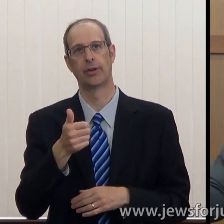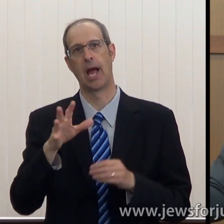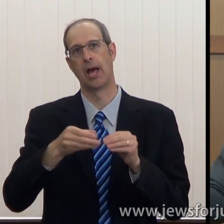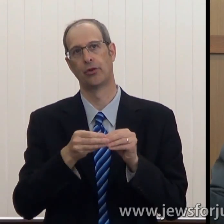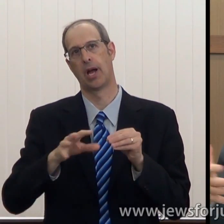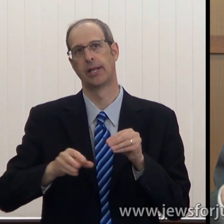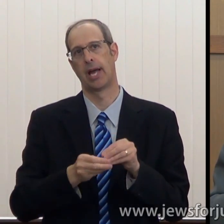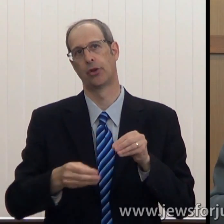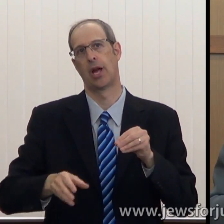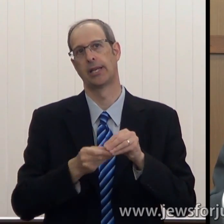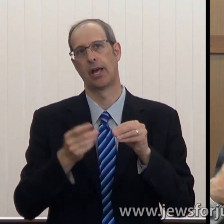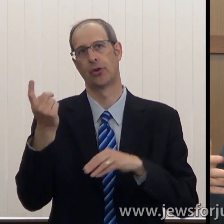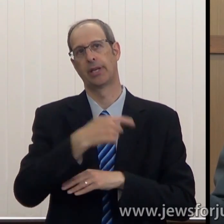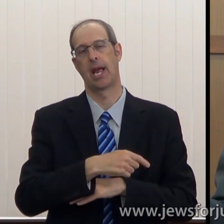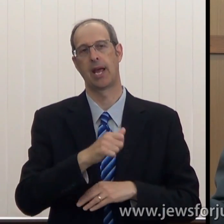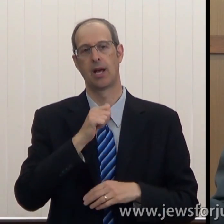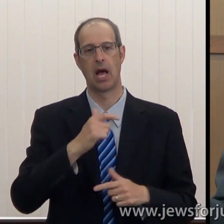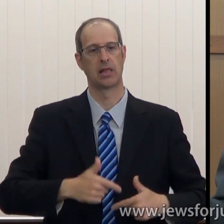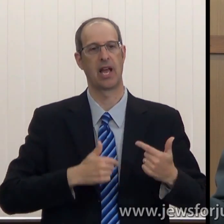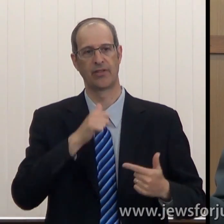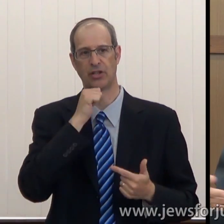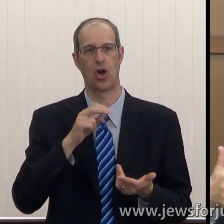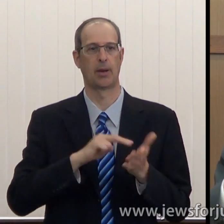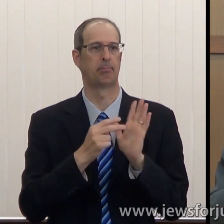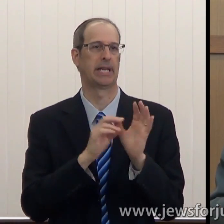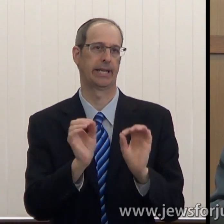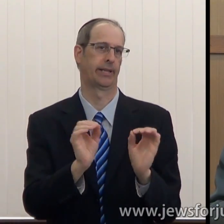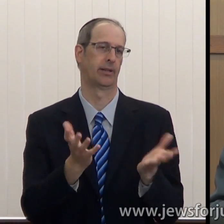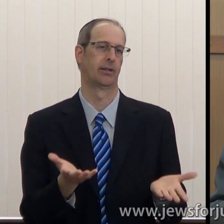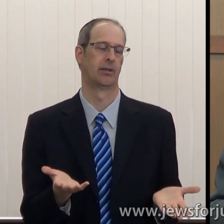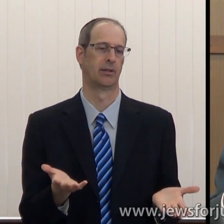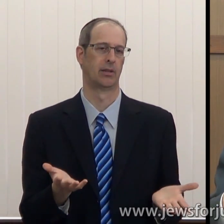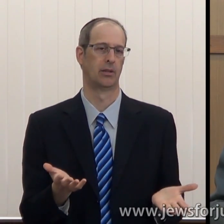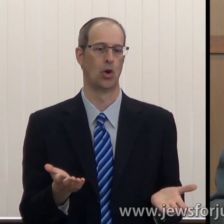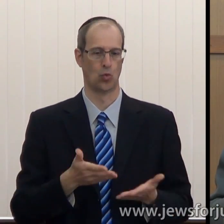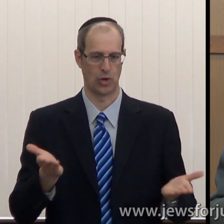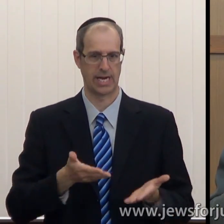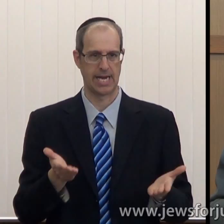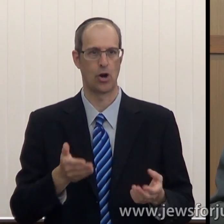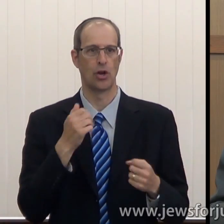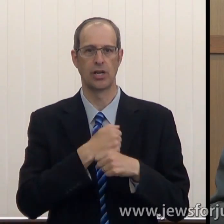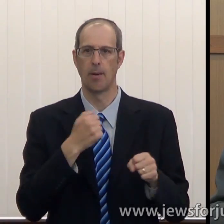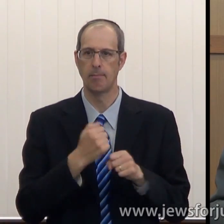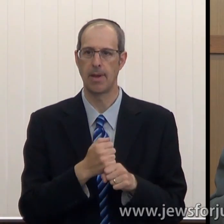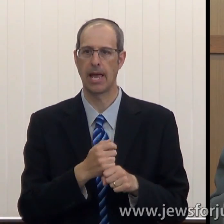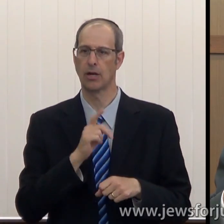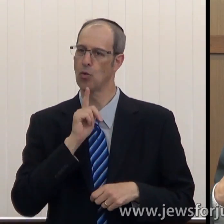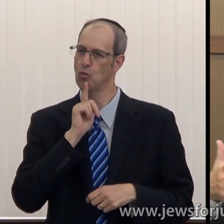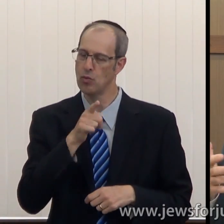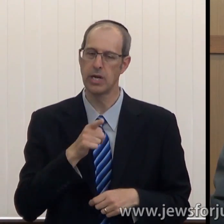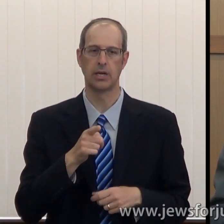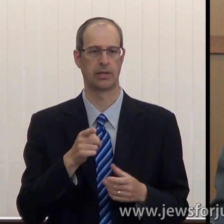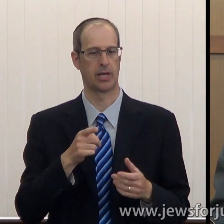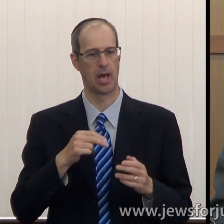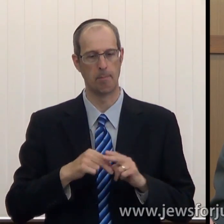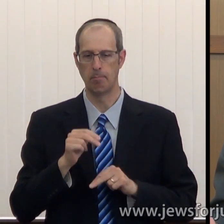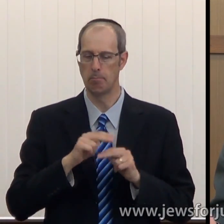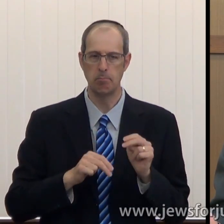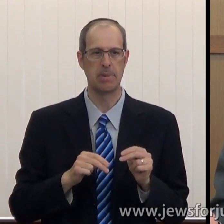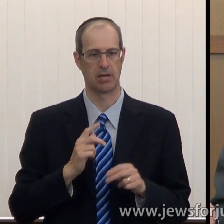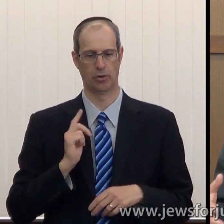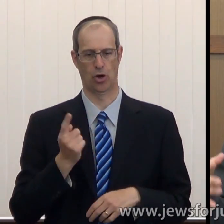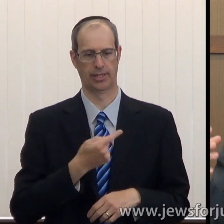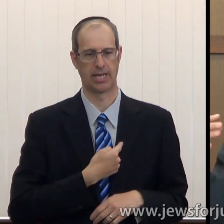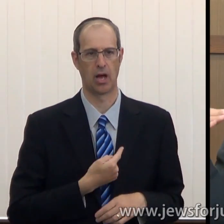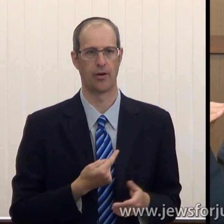day. Life is not just meaningless. That we're here in this life to make something of ourselves, to build something of